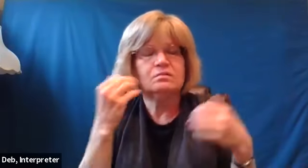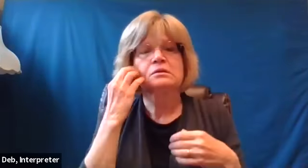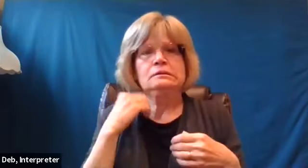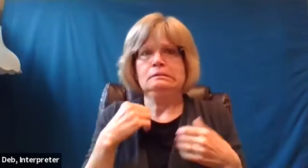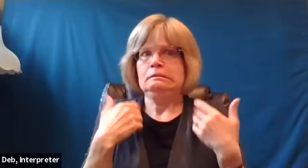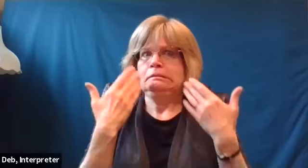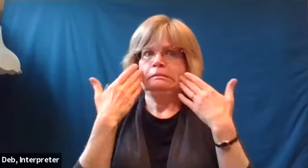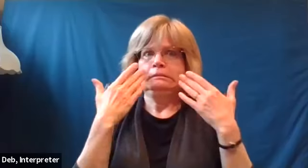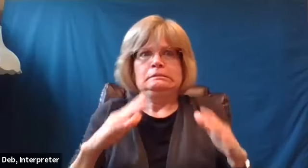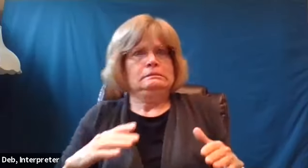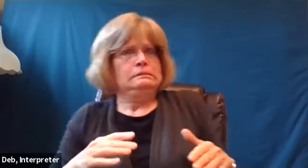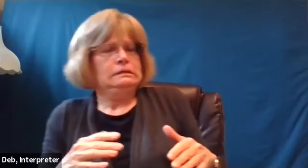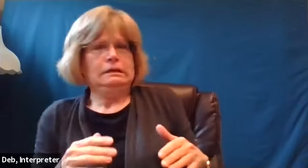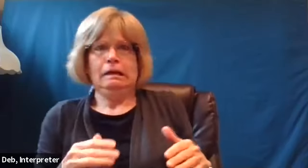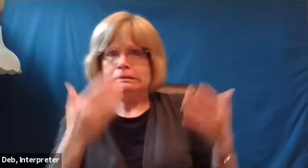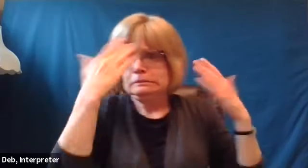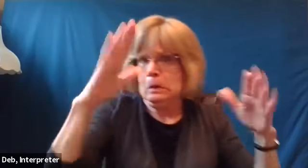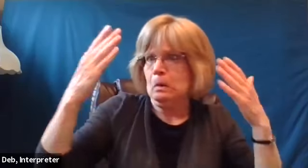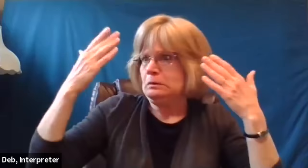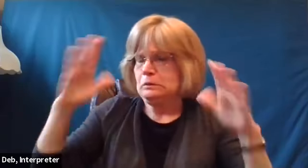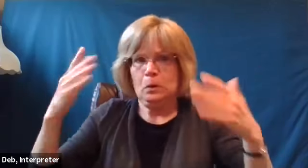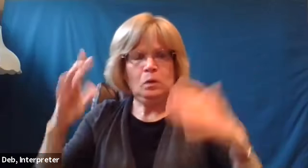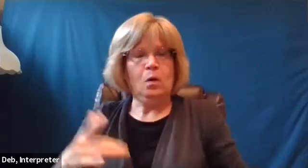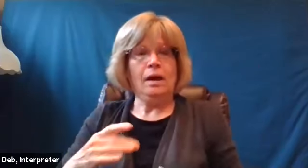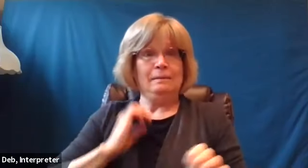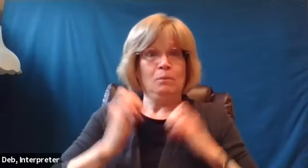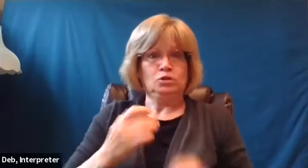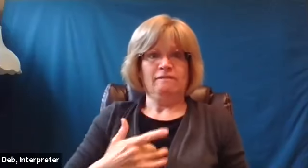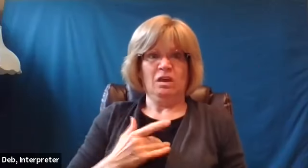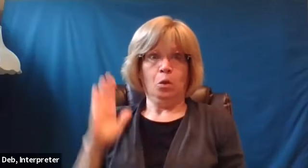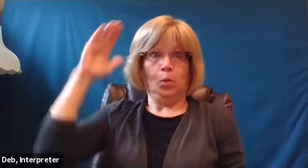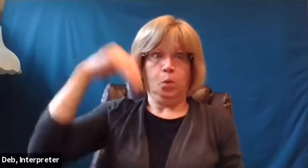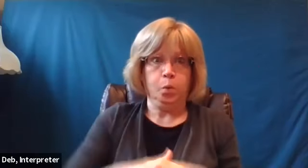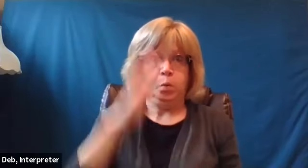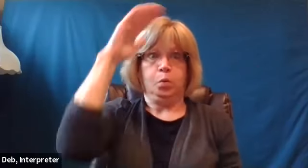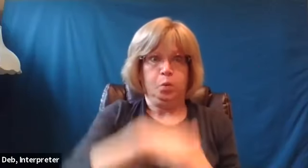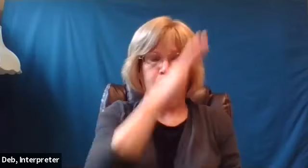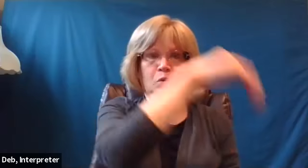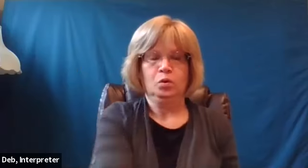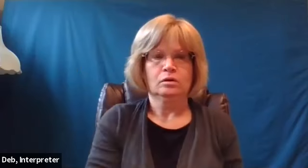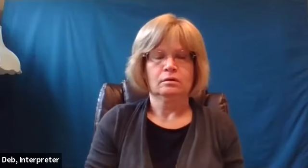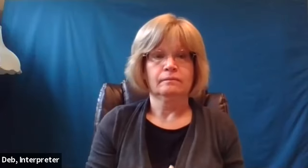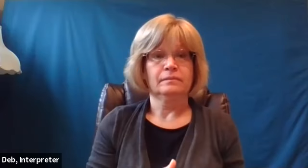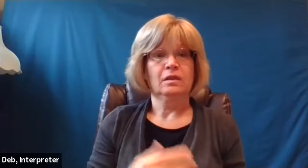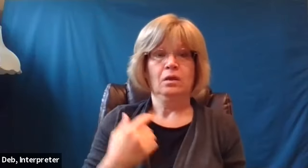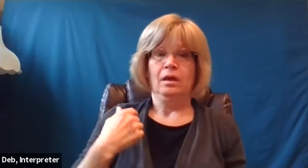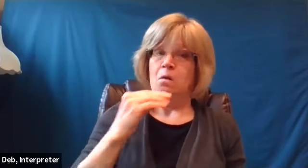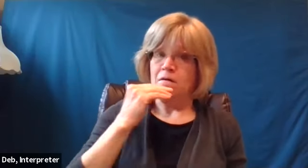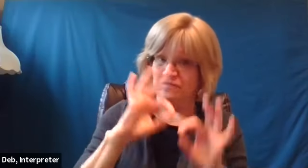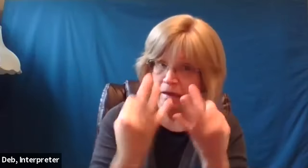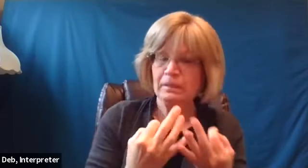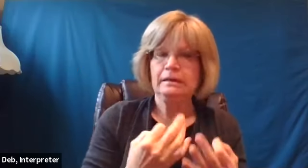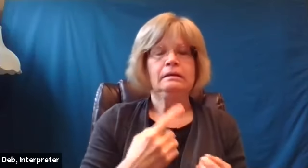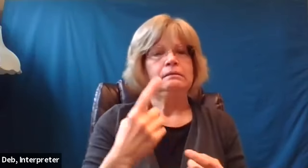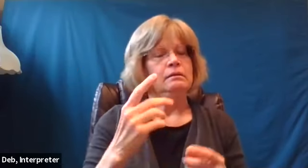Uncertainty was coming at me at a high speed, and I was on a roller coaster of emotions. At home, questions on work schedules and who will get